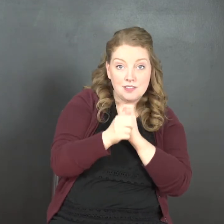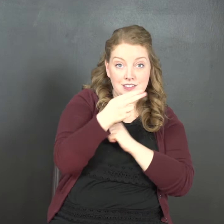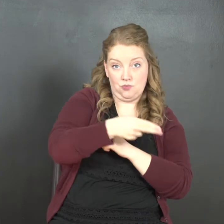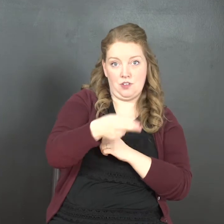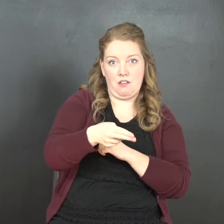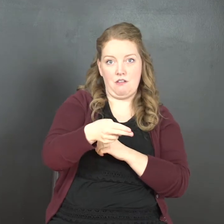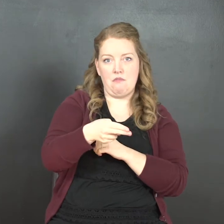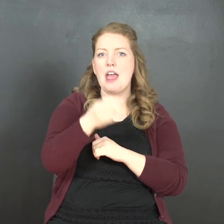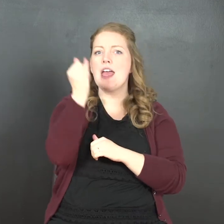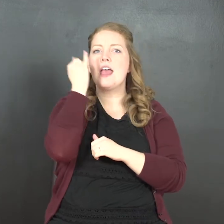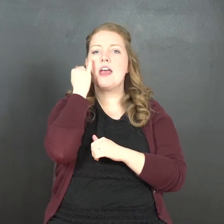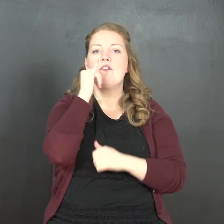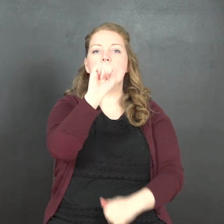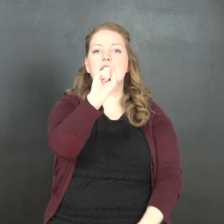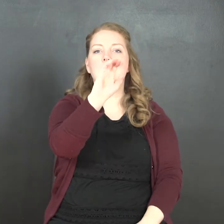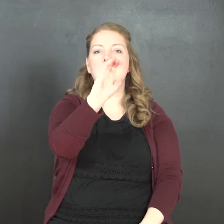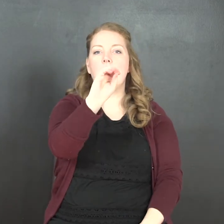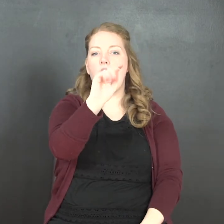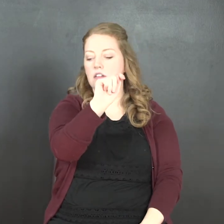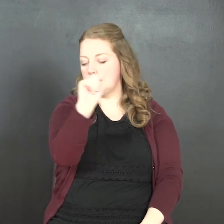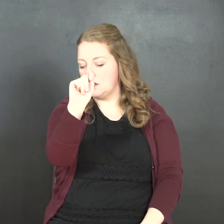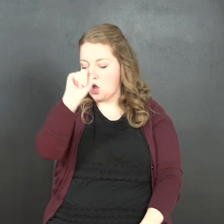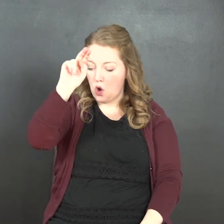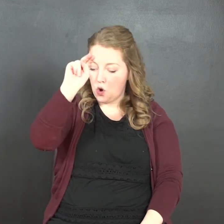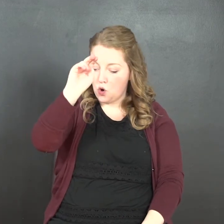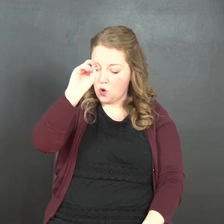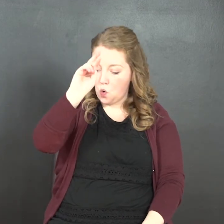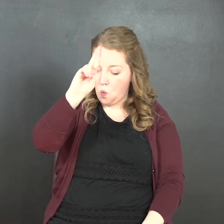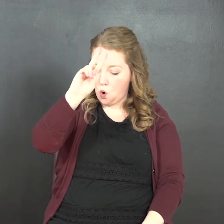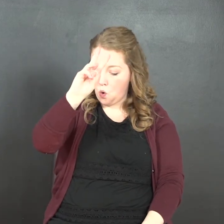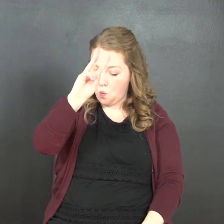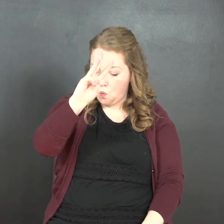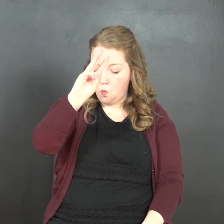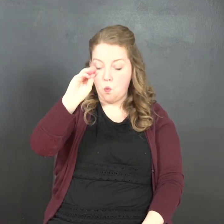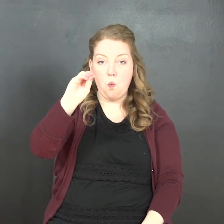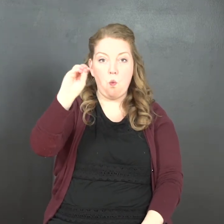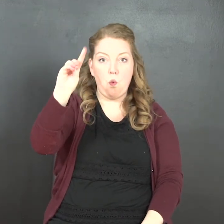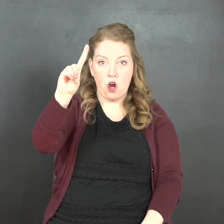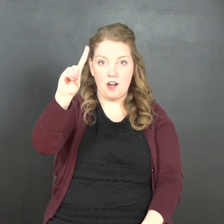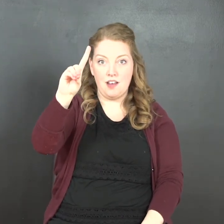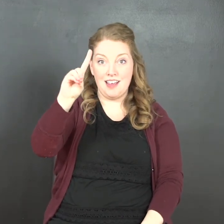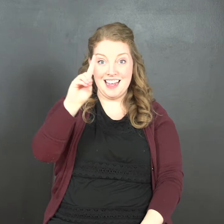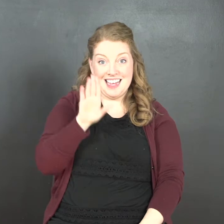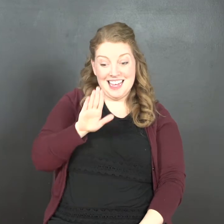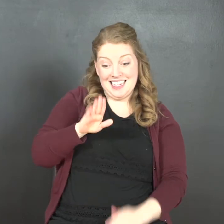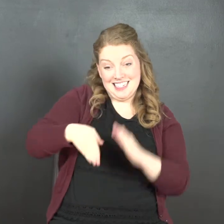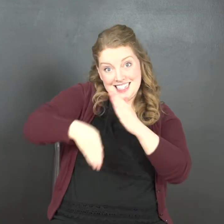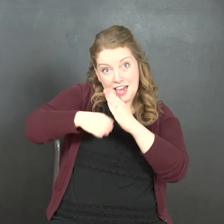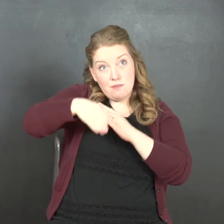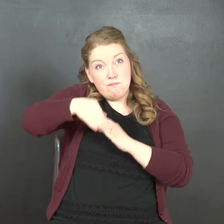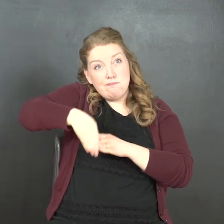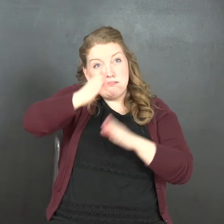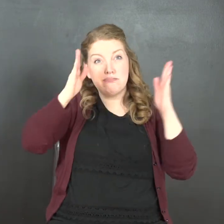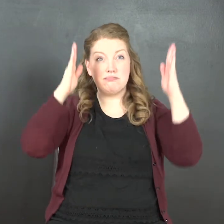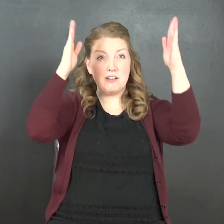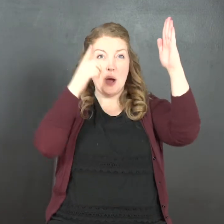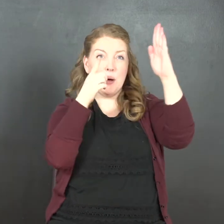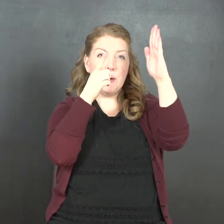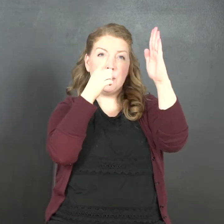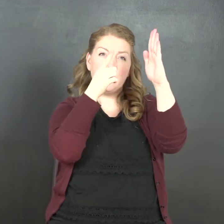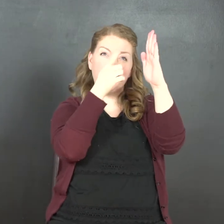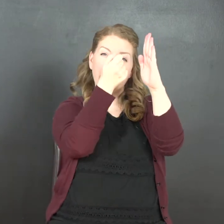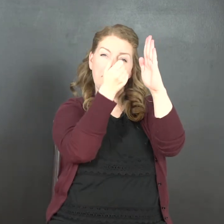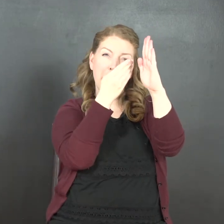Scott Norwood's kick would have been just a little more to the left. But that one still stings a little bit, doesn't it? But you get my